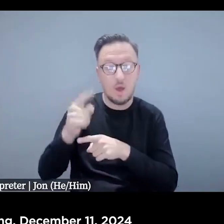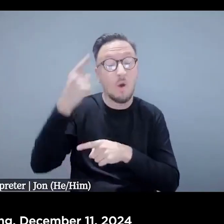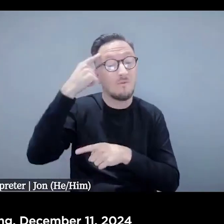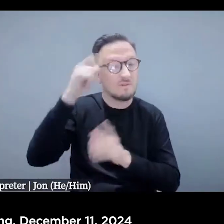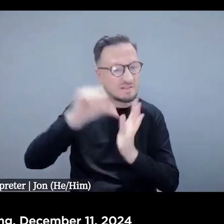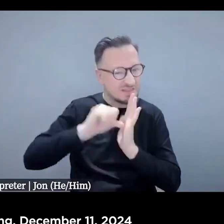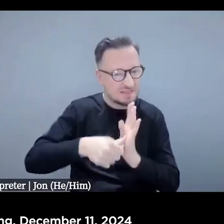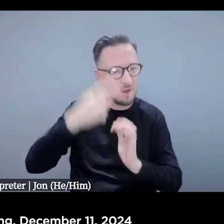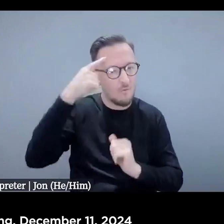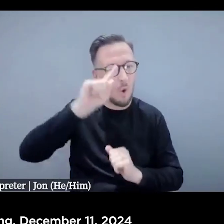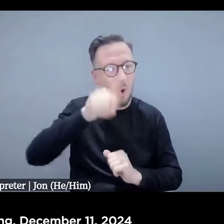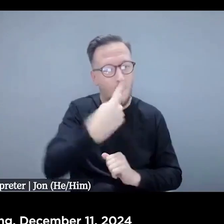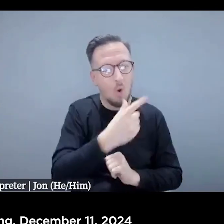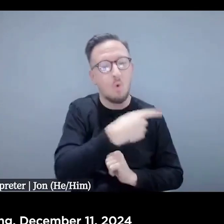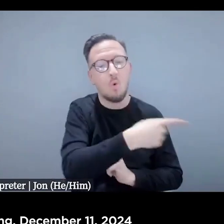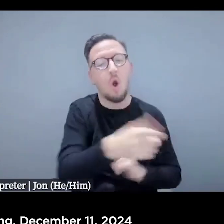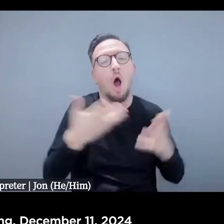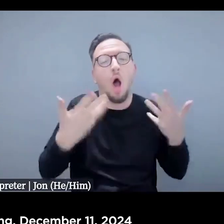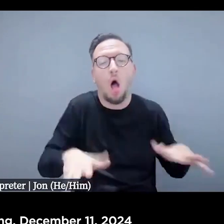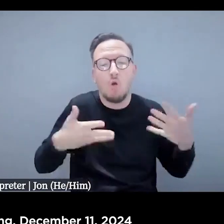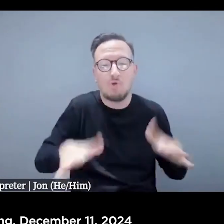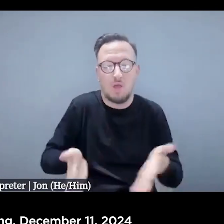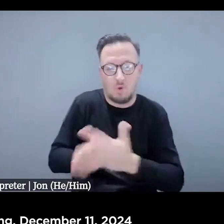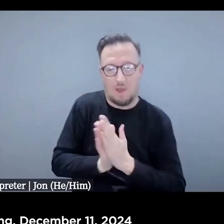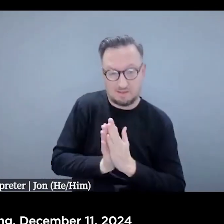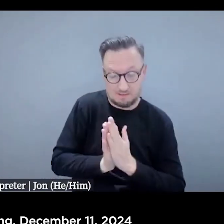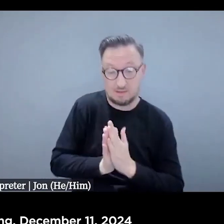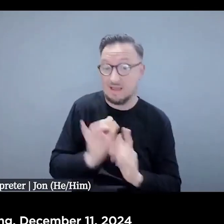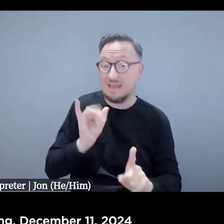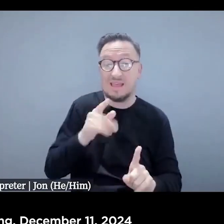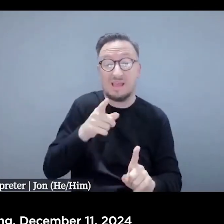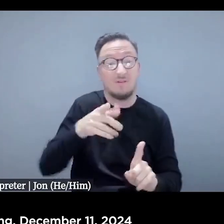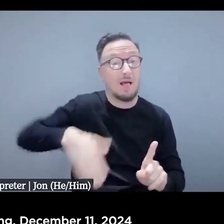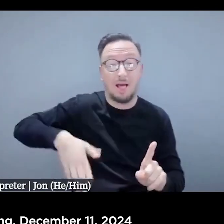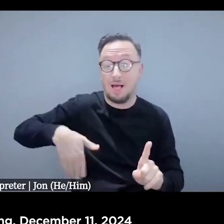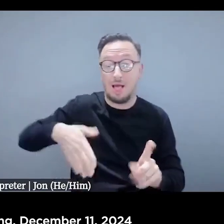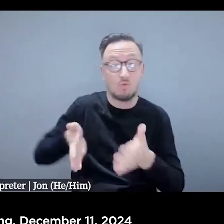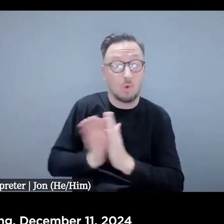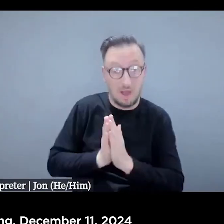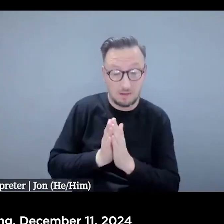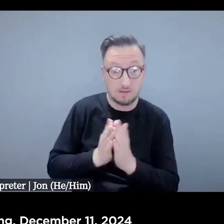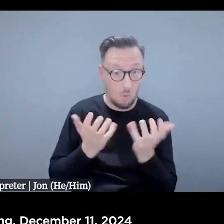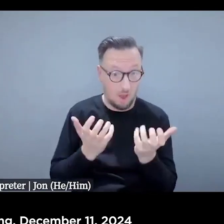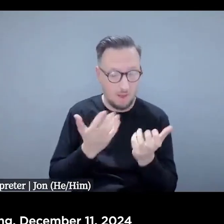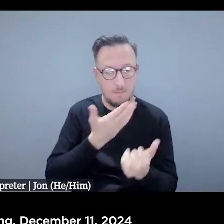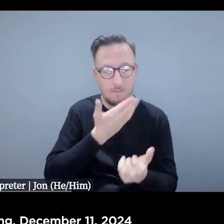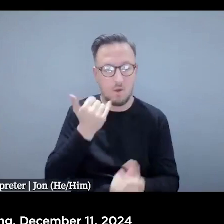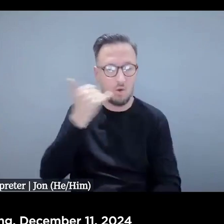you haven't requested one but would like to, the best way to do that is still by calling